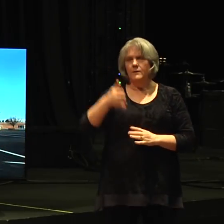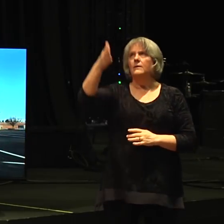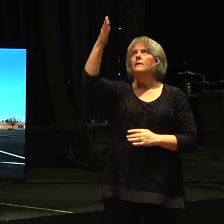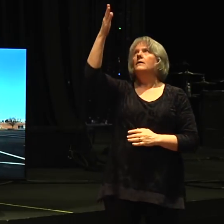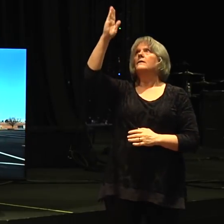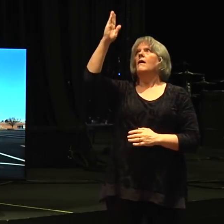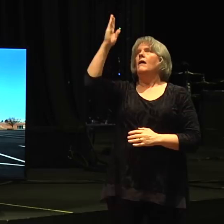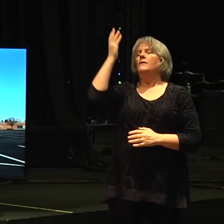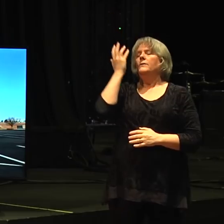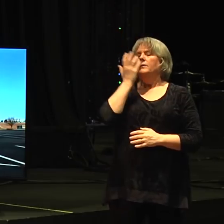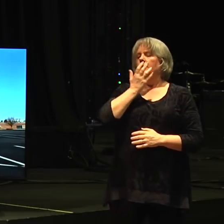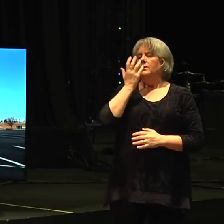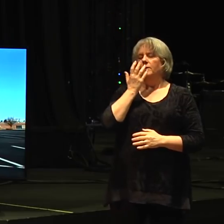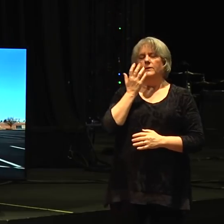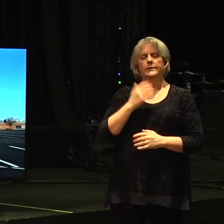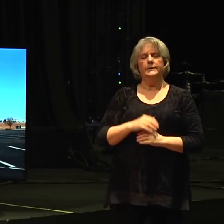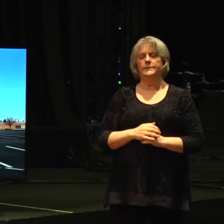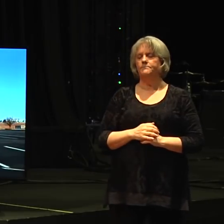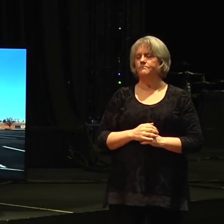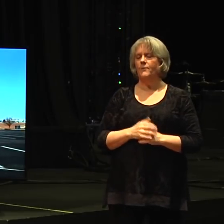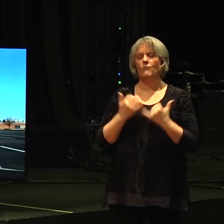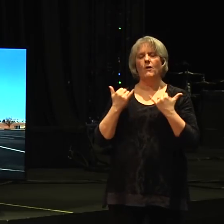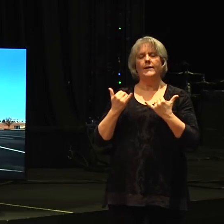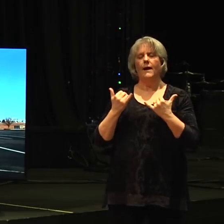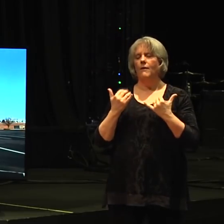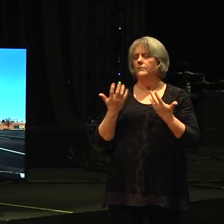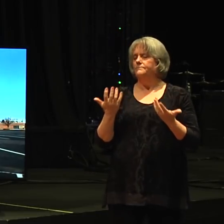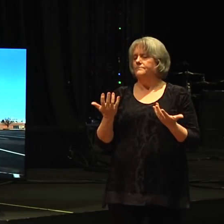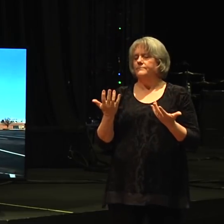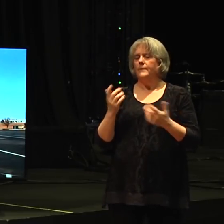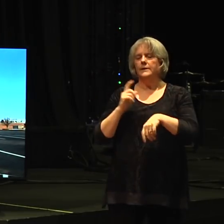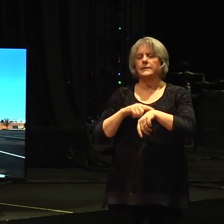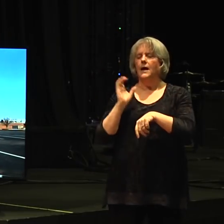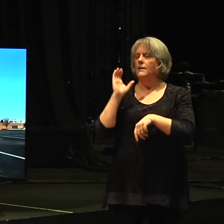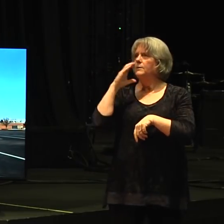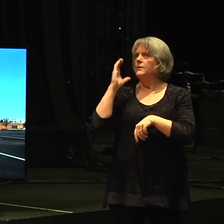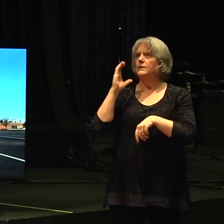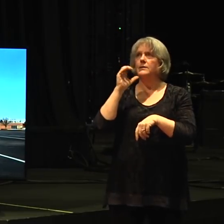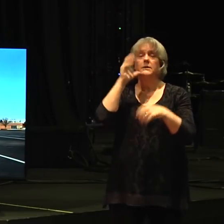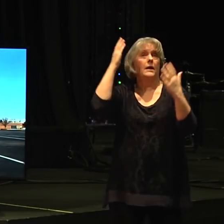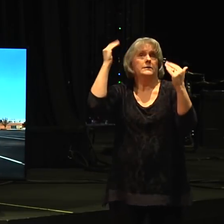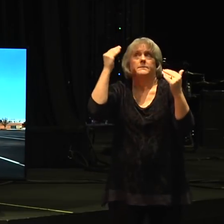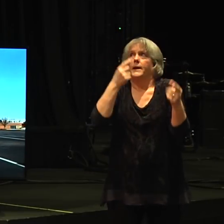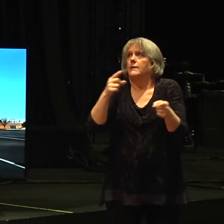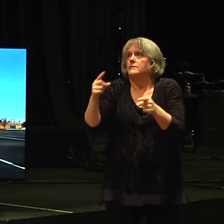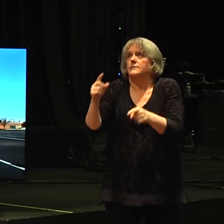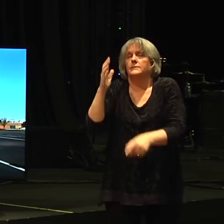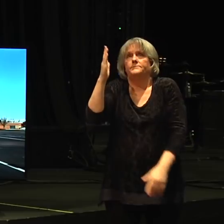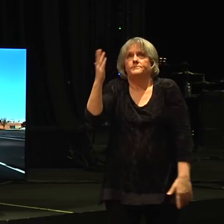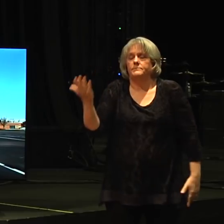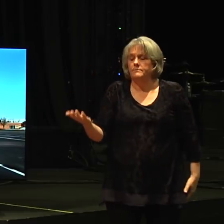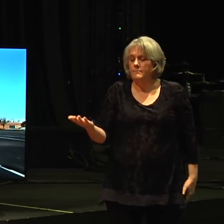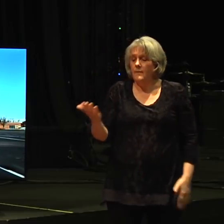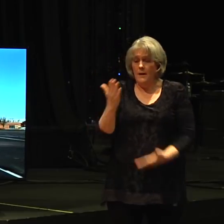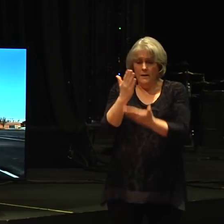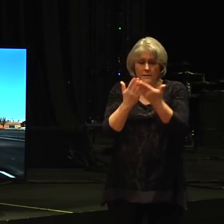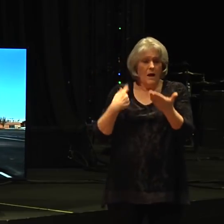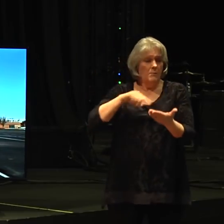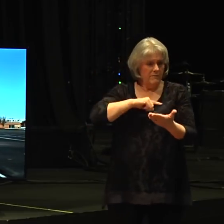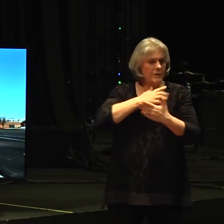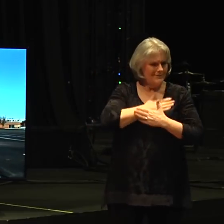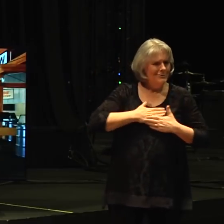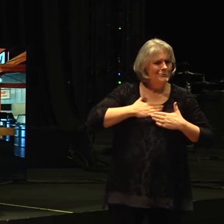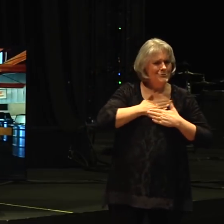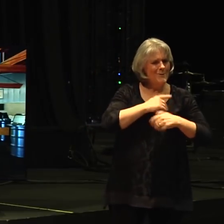God, these are just weird, strange times, and we didn't expect that this was gonna happen. God, some of us have enjoyed the